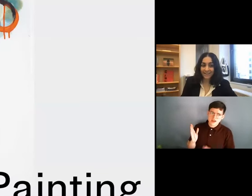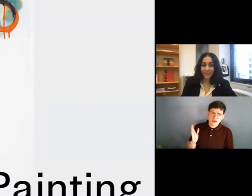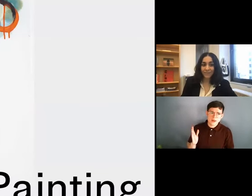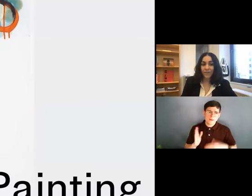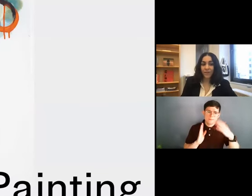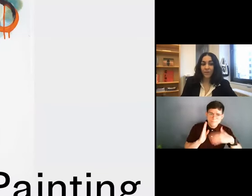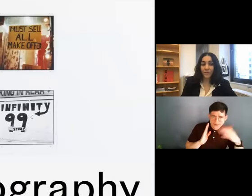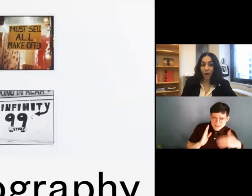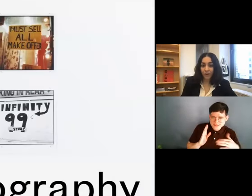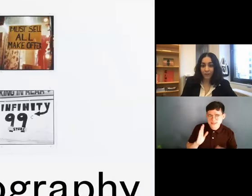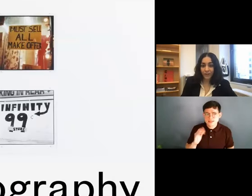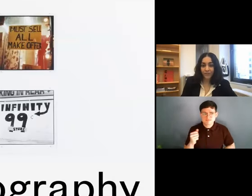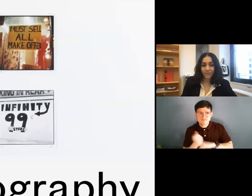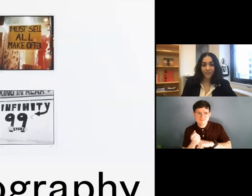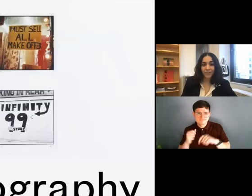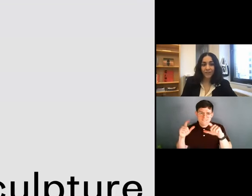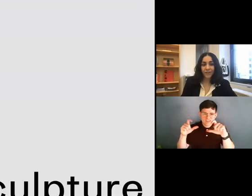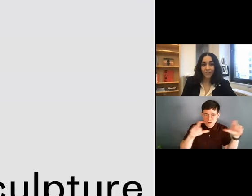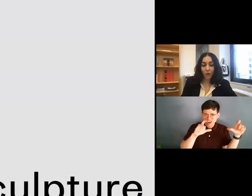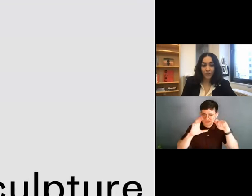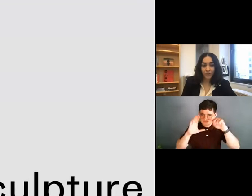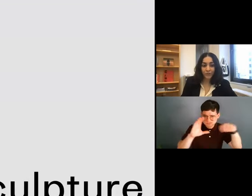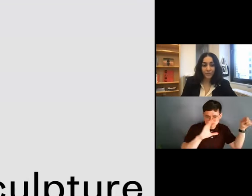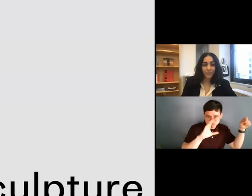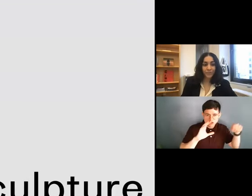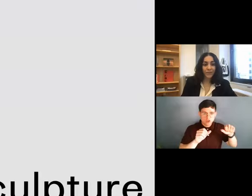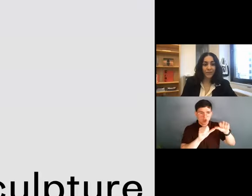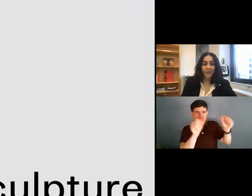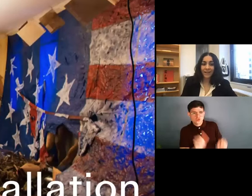painting, photography, sculpture,